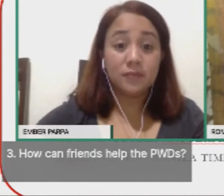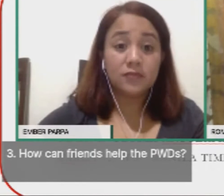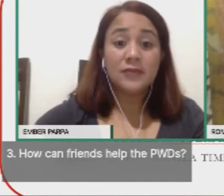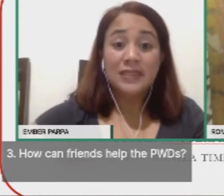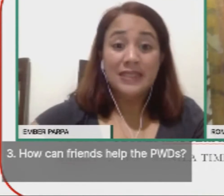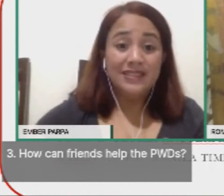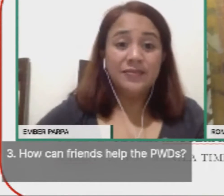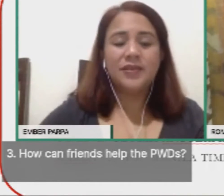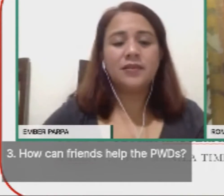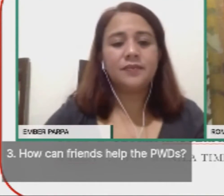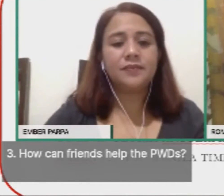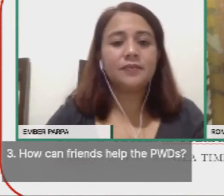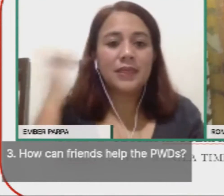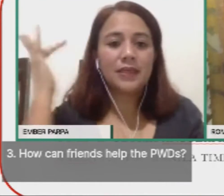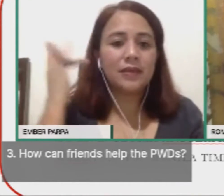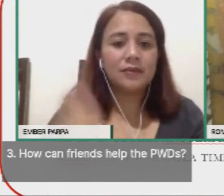be